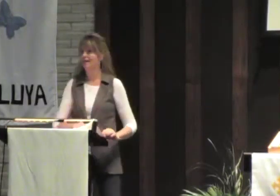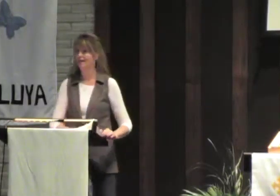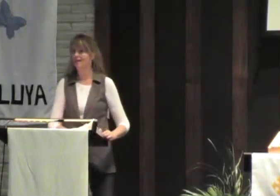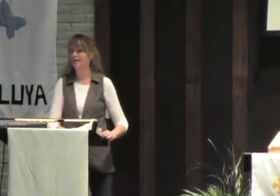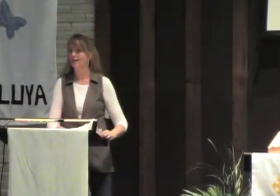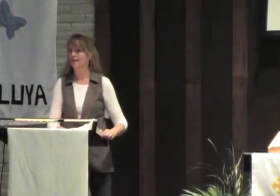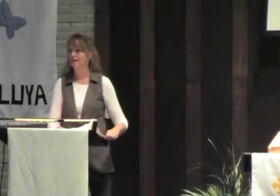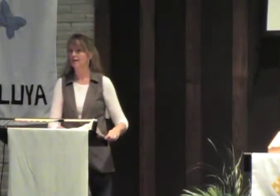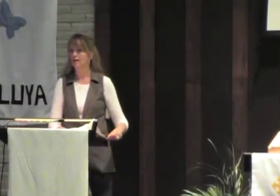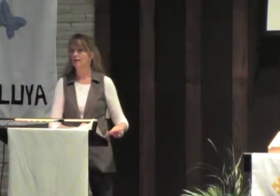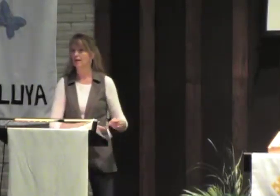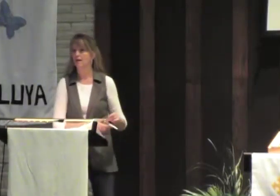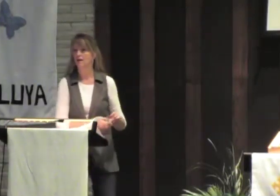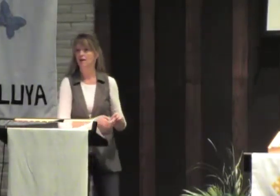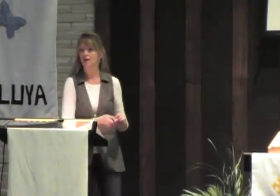What does it say? The last one, what does it say?